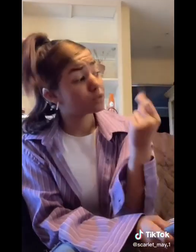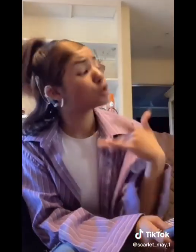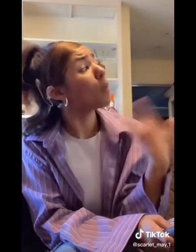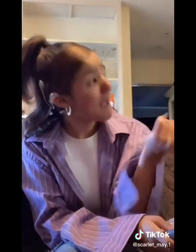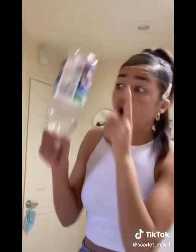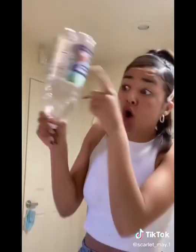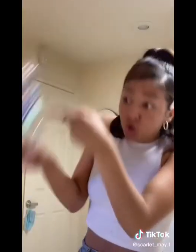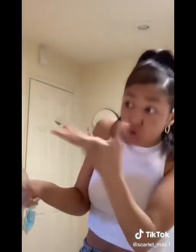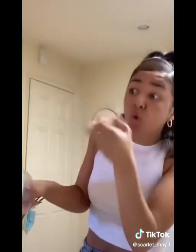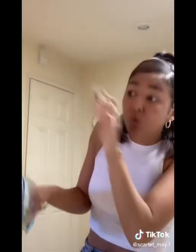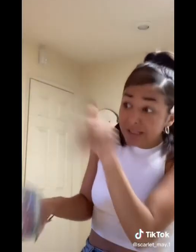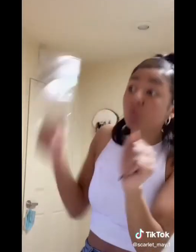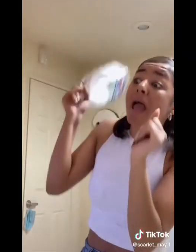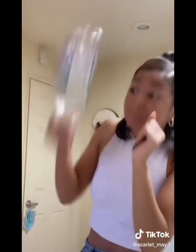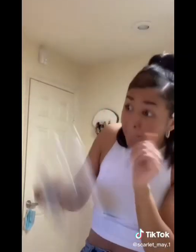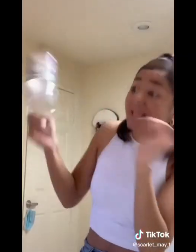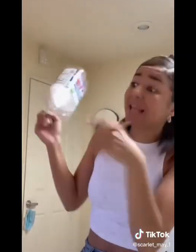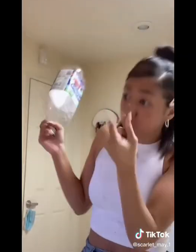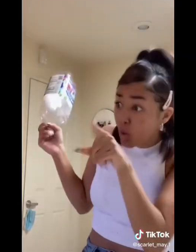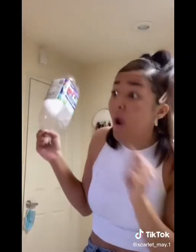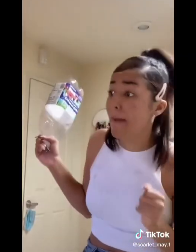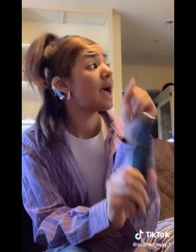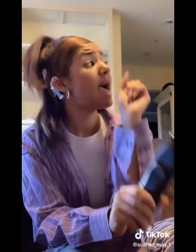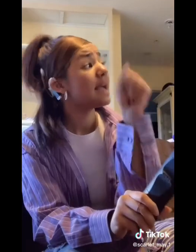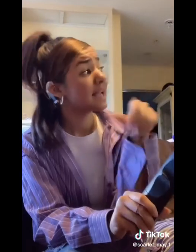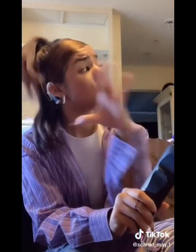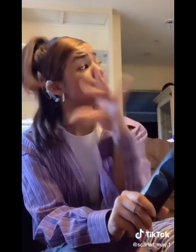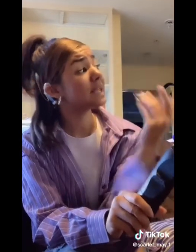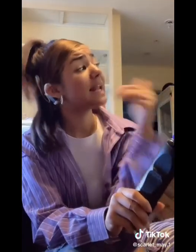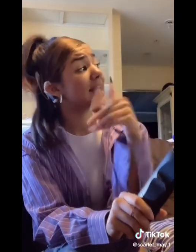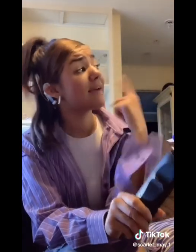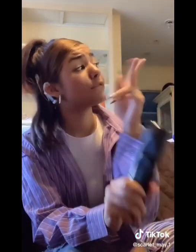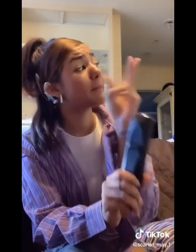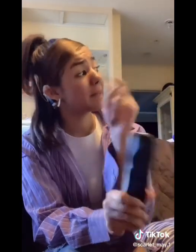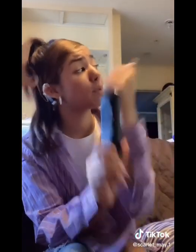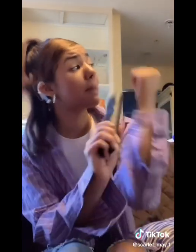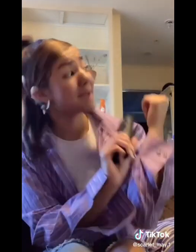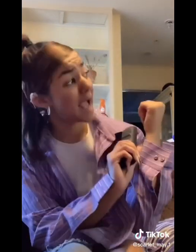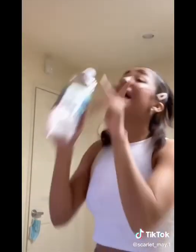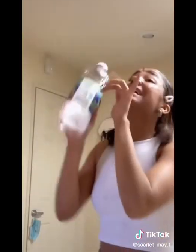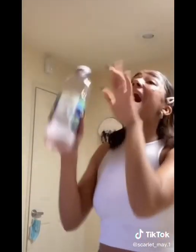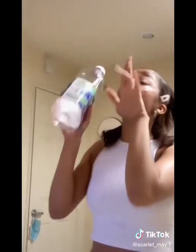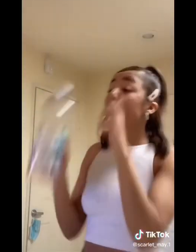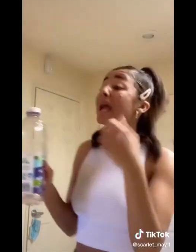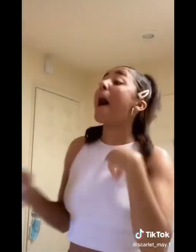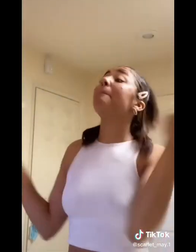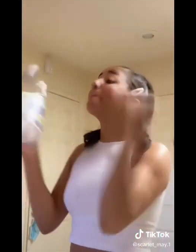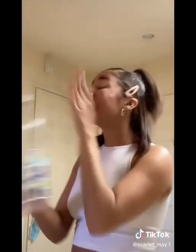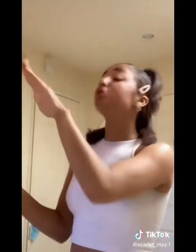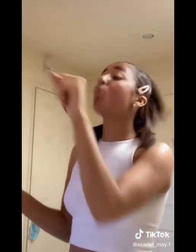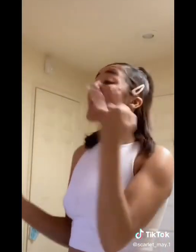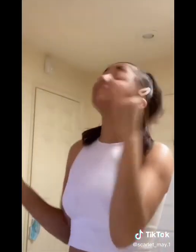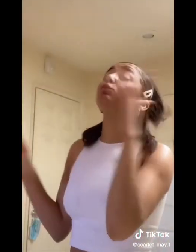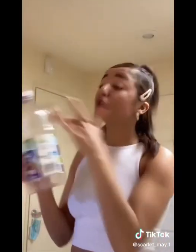happen? You going to get your ass beat. That's what's going to happen. Can you say it again for the people in the back? Kyrie, I'ma beat your ass if you touch my